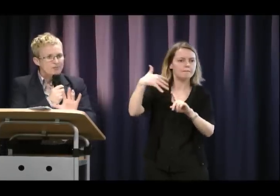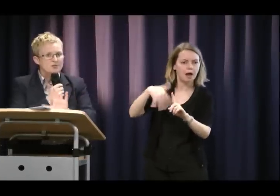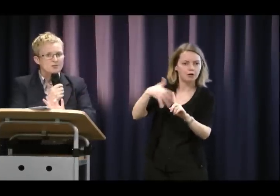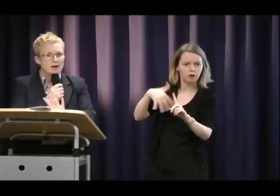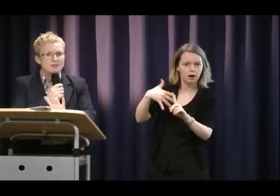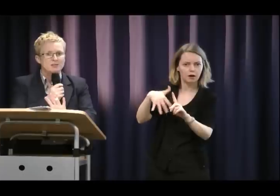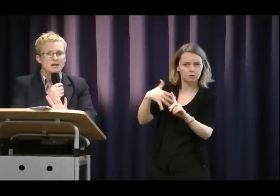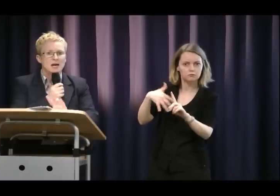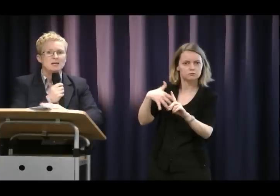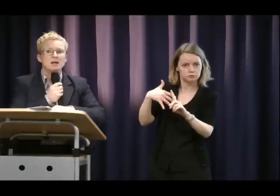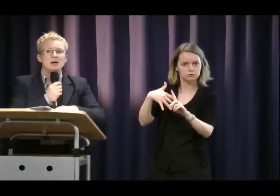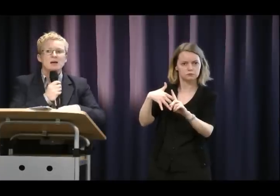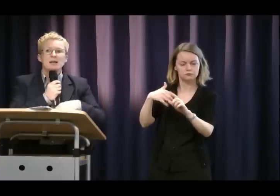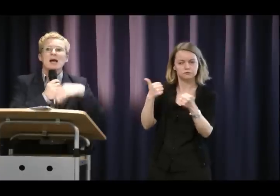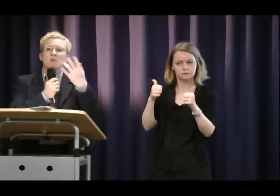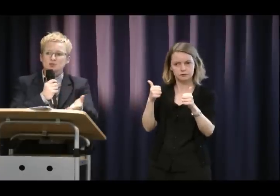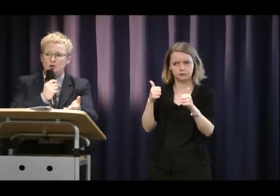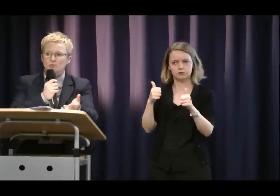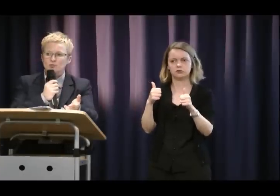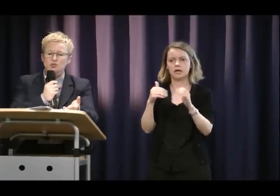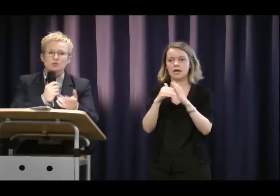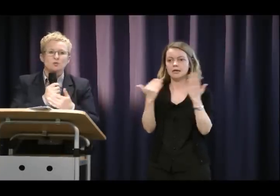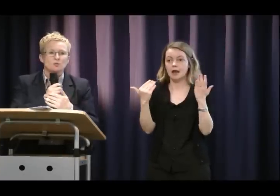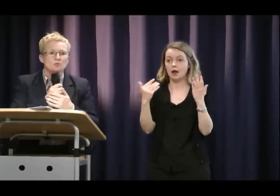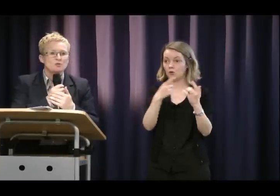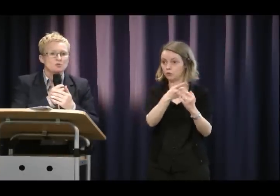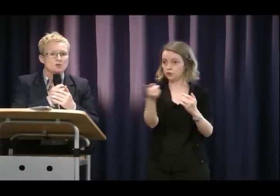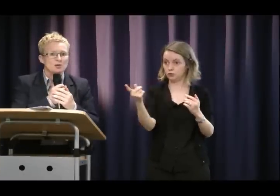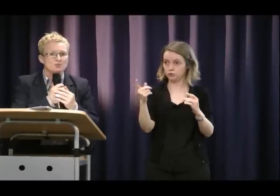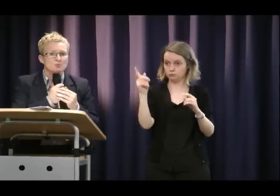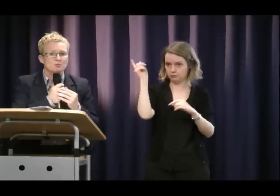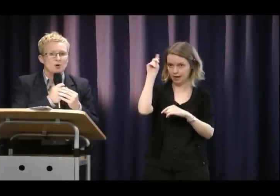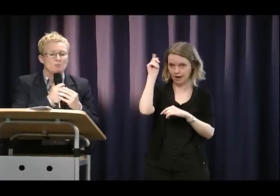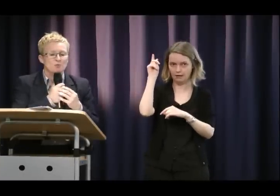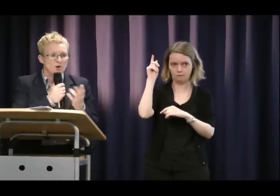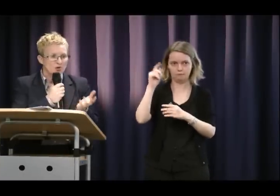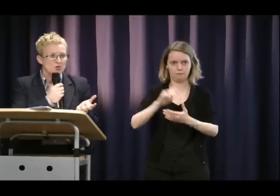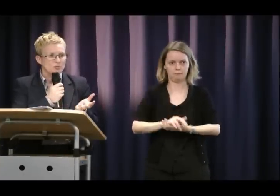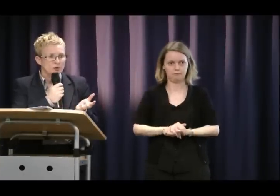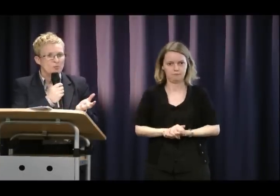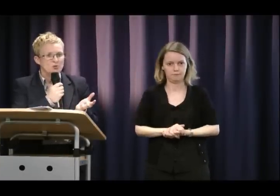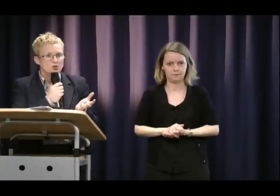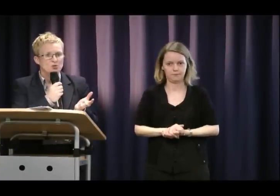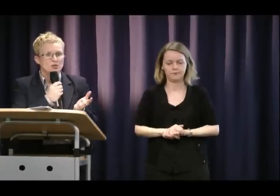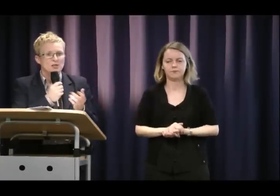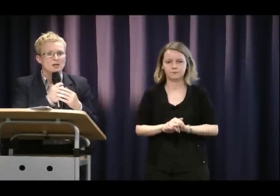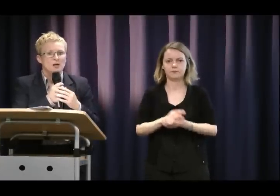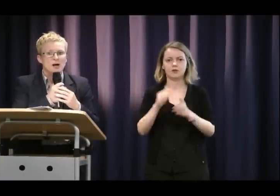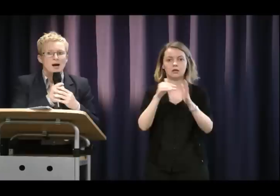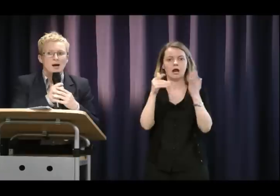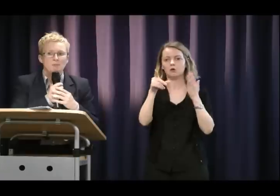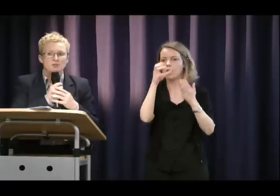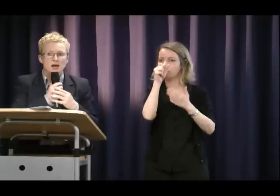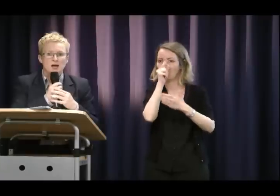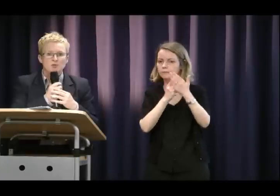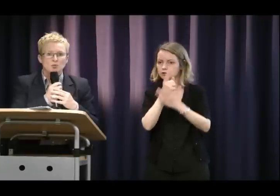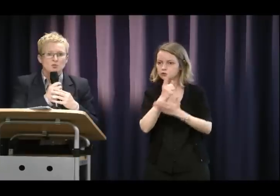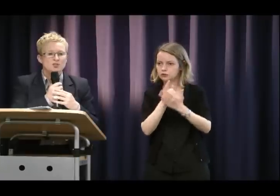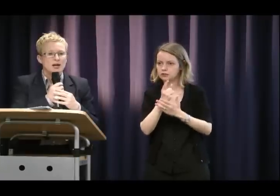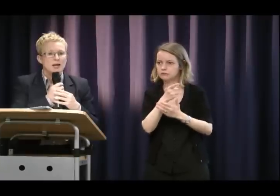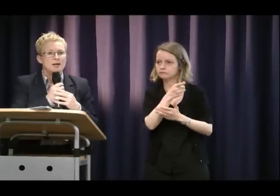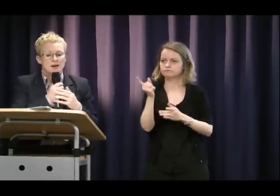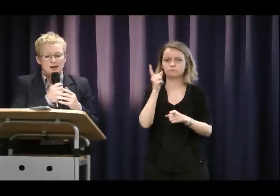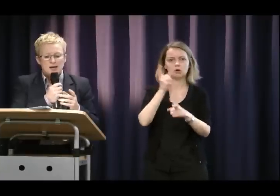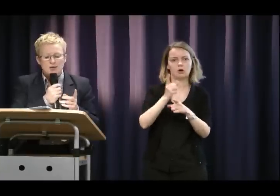about where things are at to date. Now it's over to you to just provide you with the opportunity to have